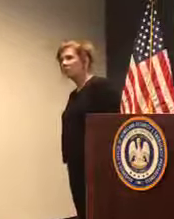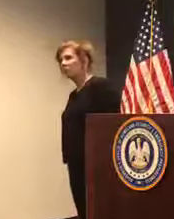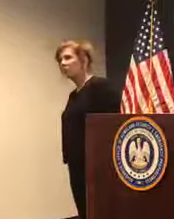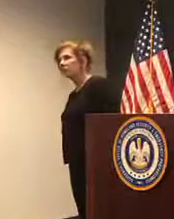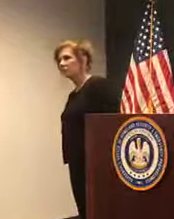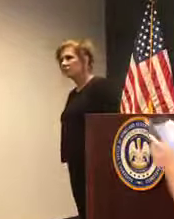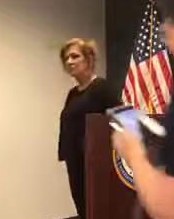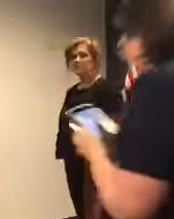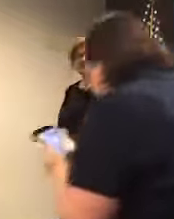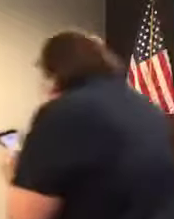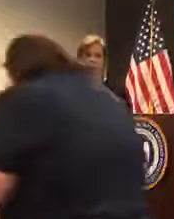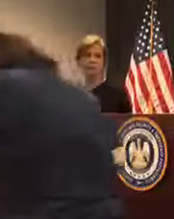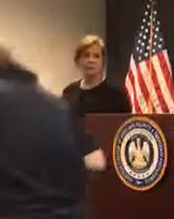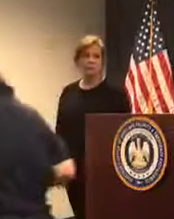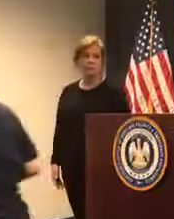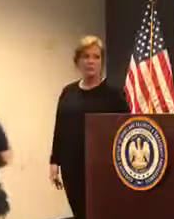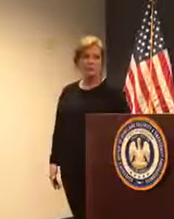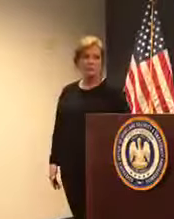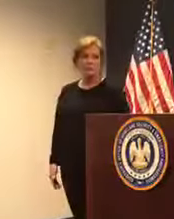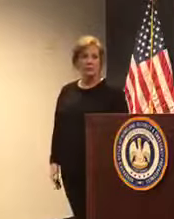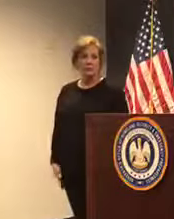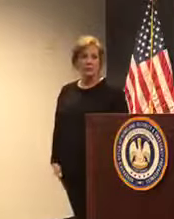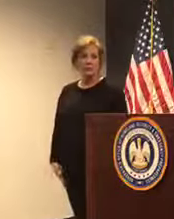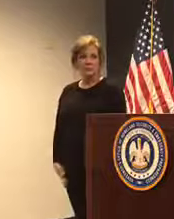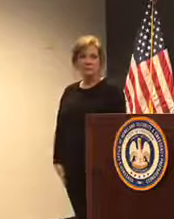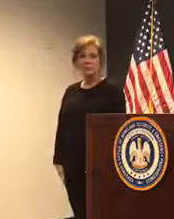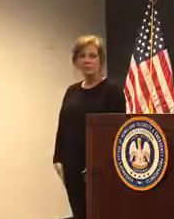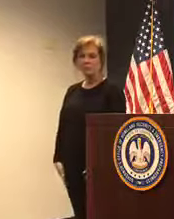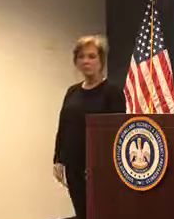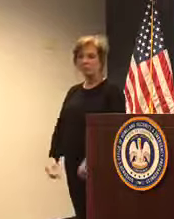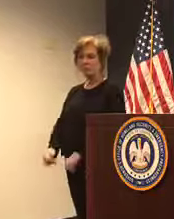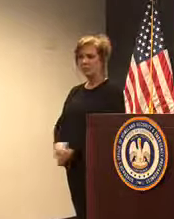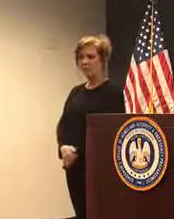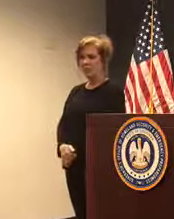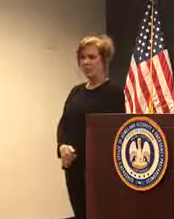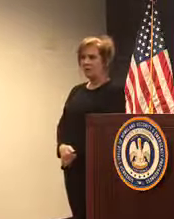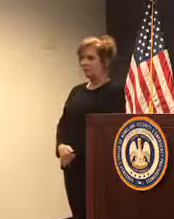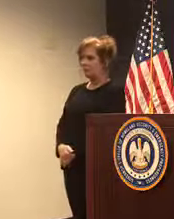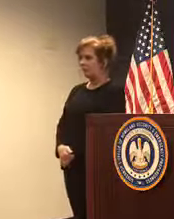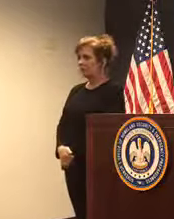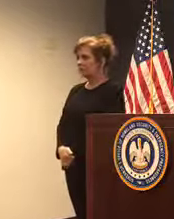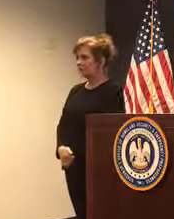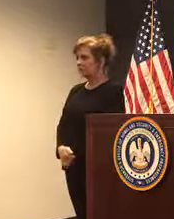I'm oh, sorry, I'm getting out of here. Yeah, you got it.